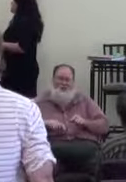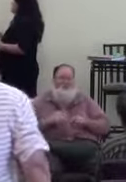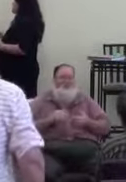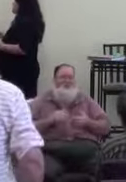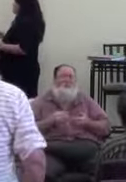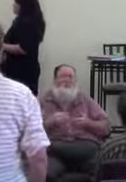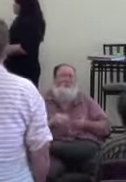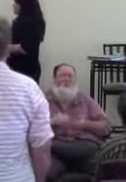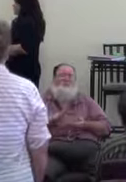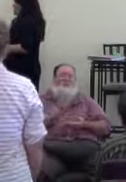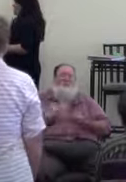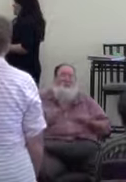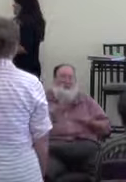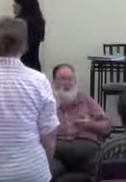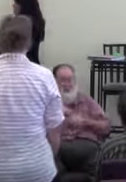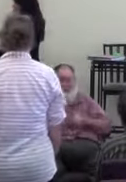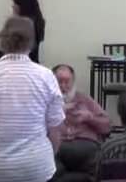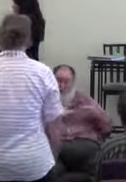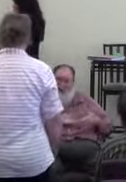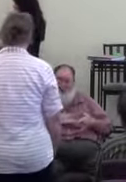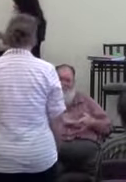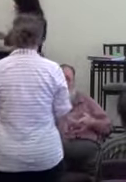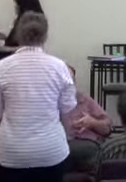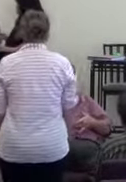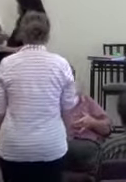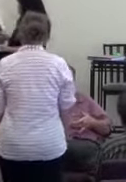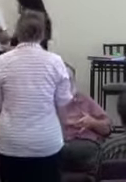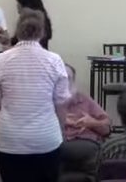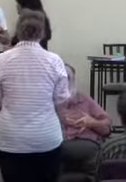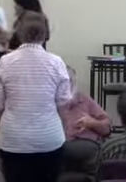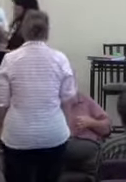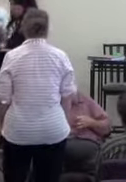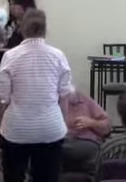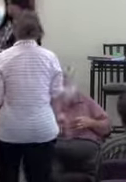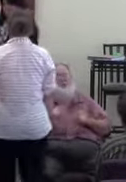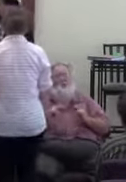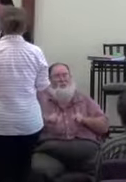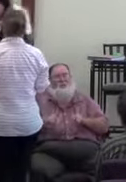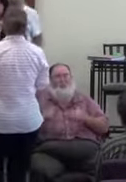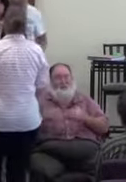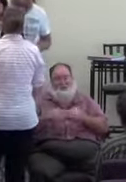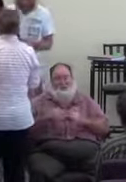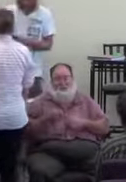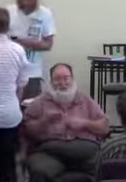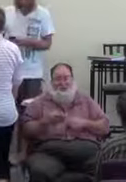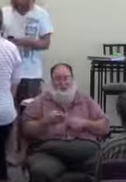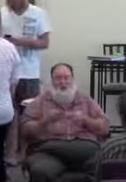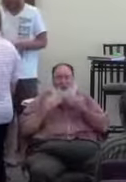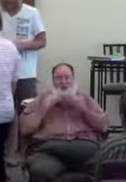to praise God for yourself, think about somebody that's close to you and give thanks for them.